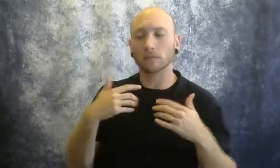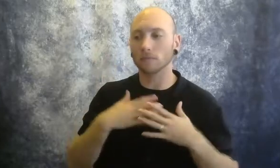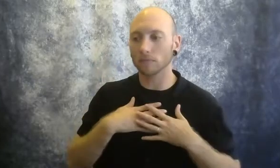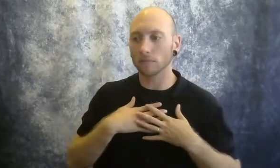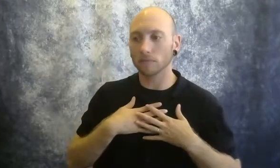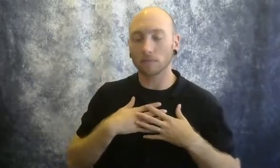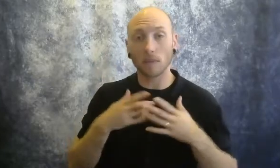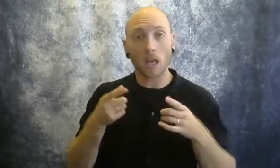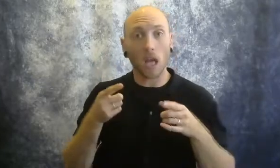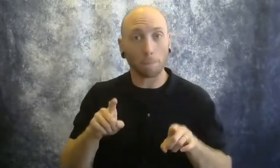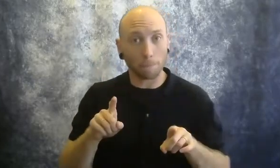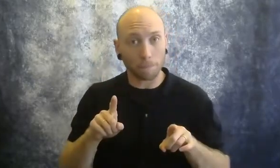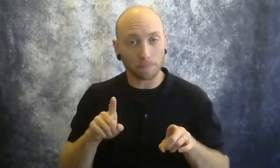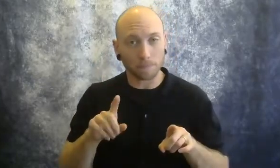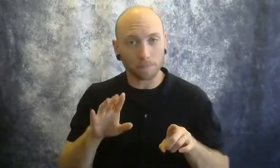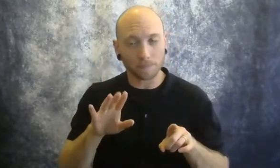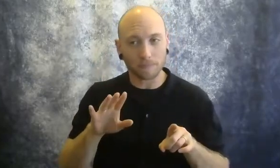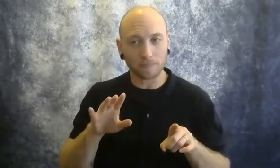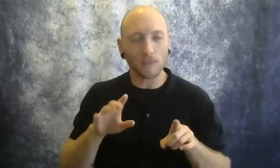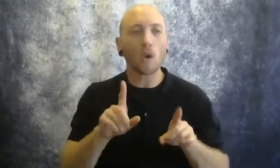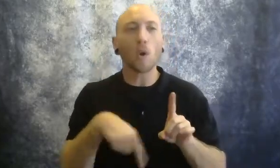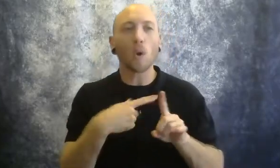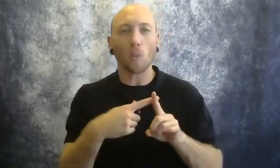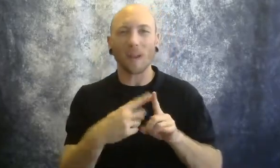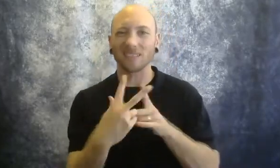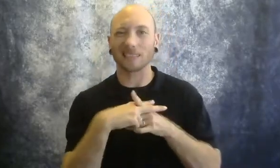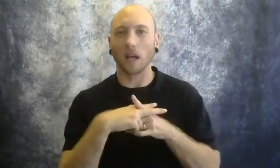most fabulous thing happened to me. When I was given